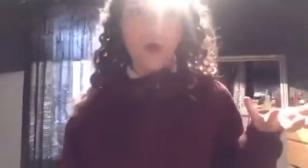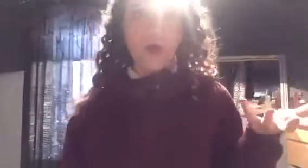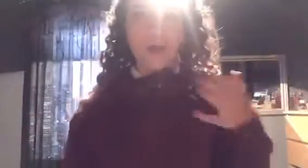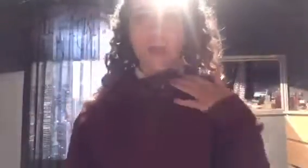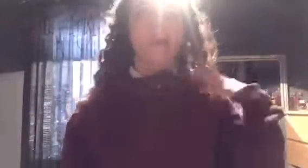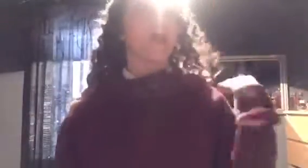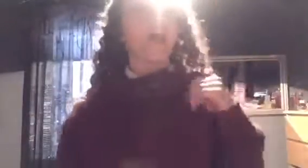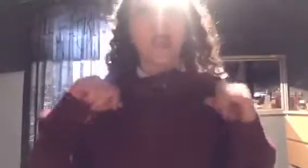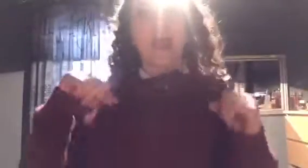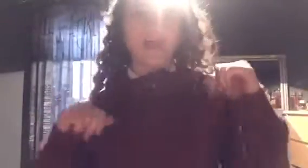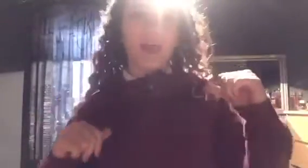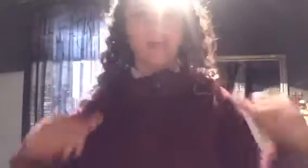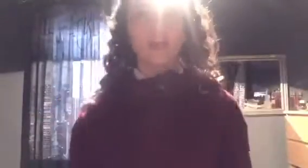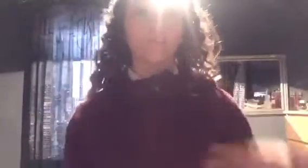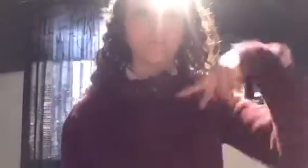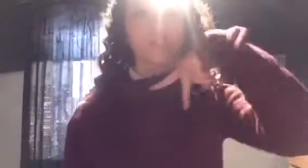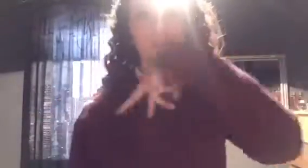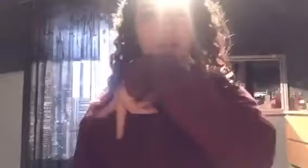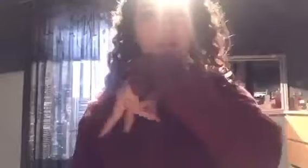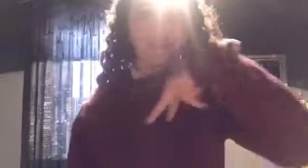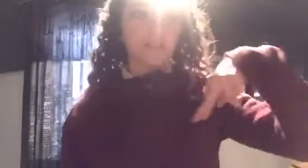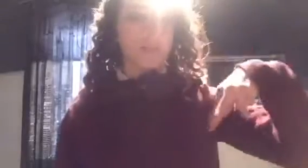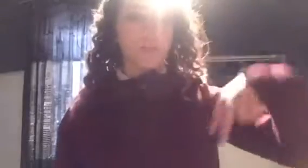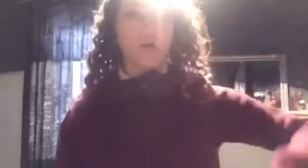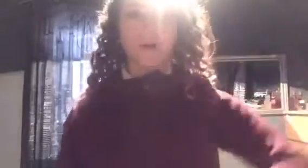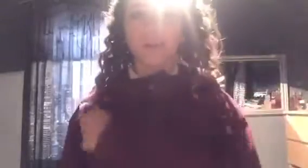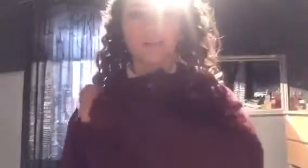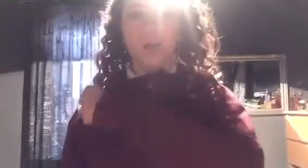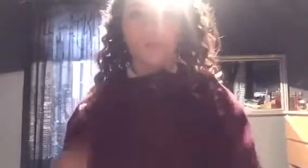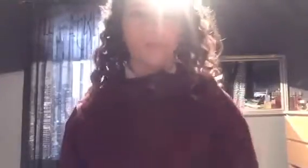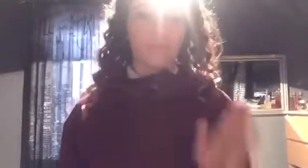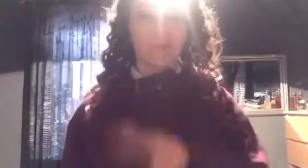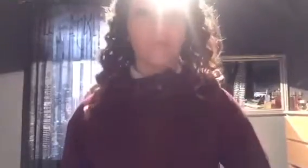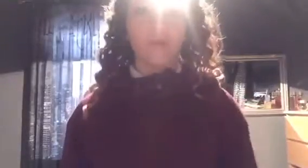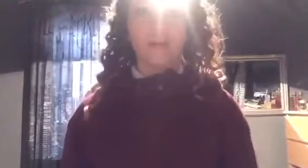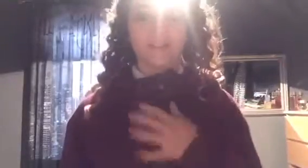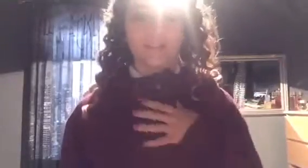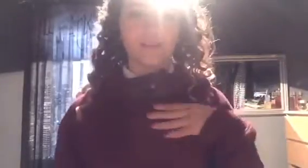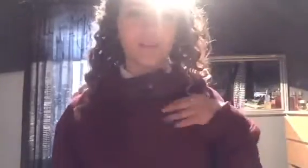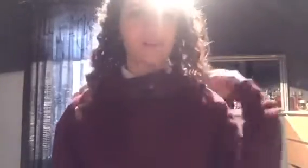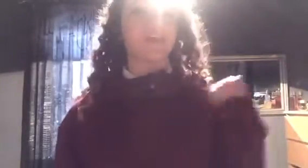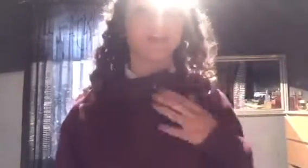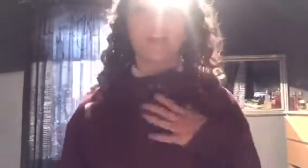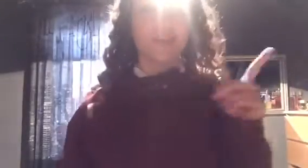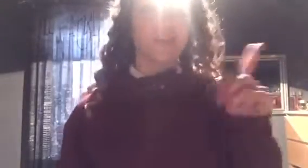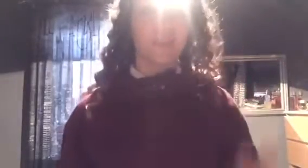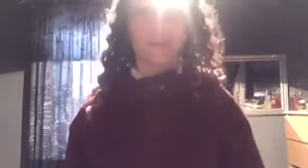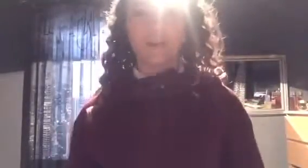world. I could be chasing, but my time would be wasted. They got nothing on